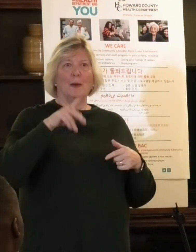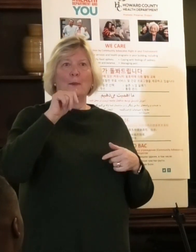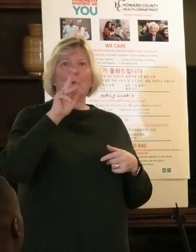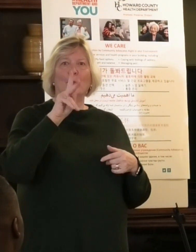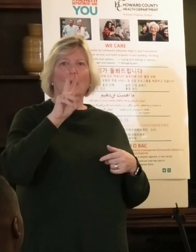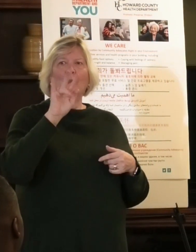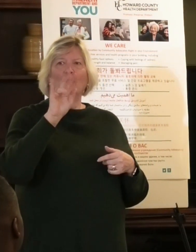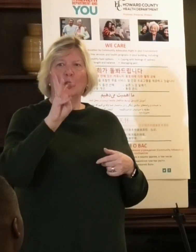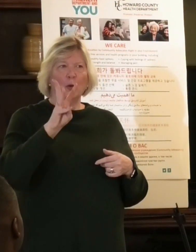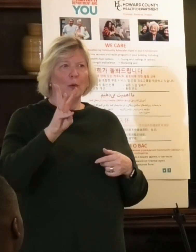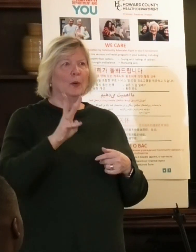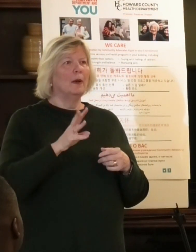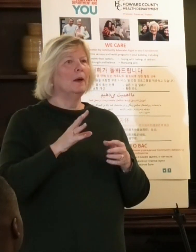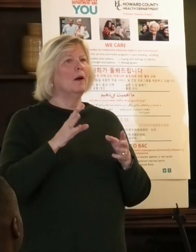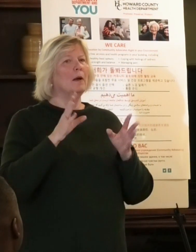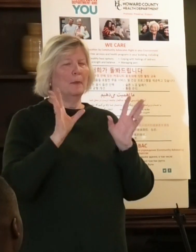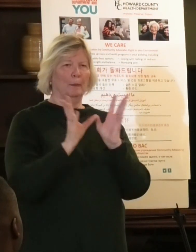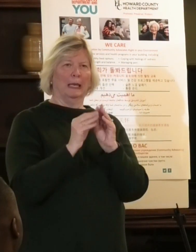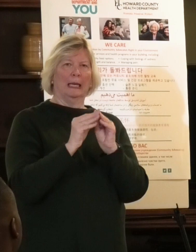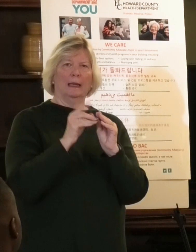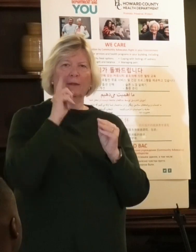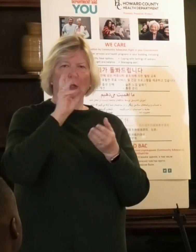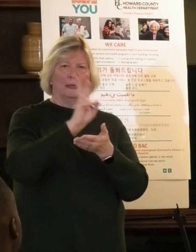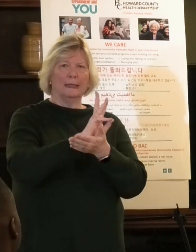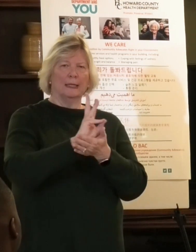are meeting in a 6-week session